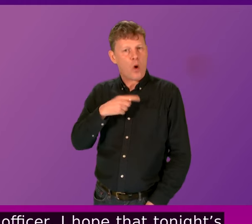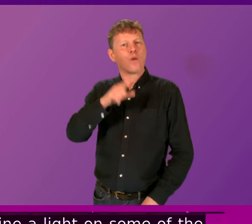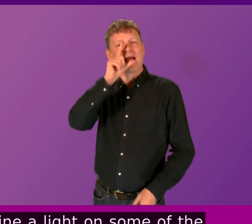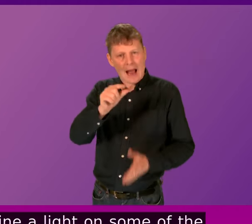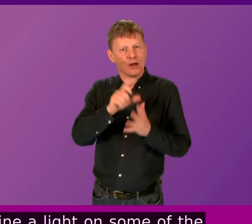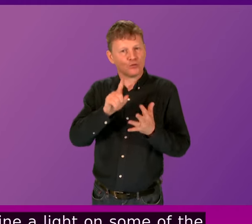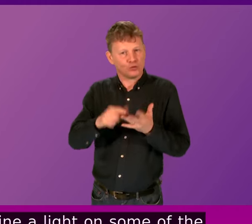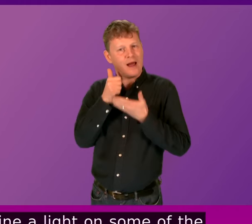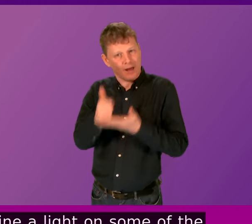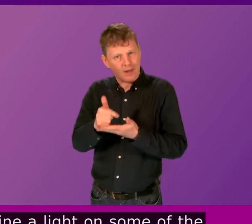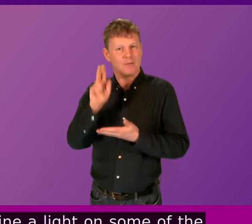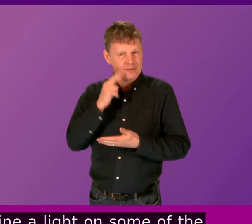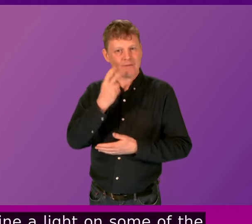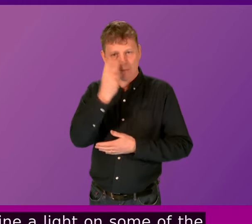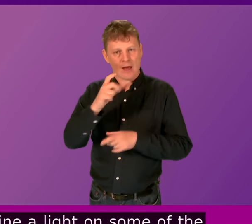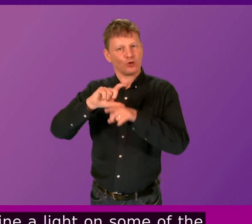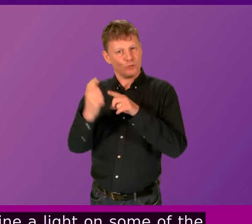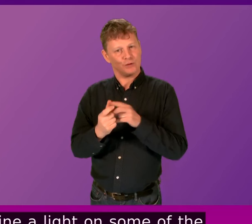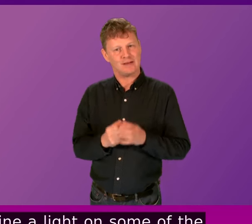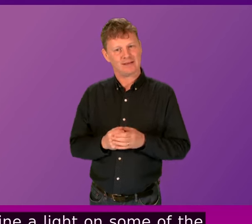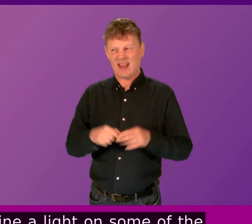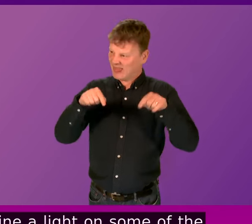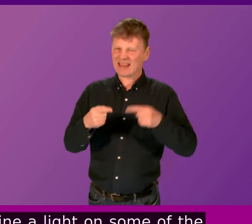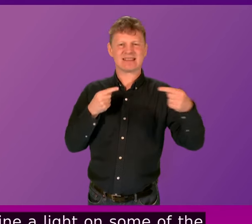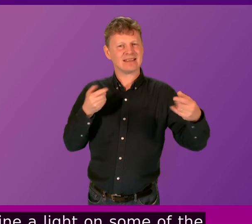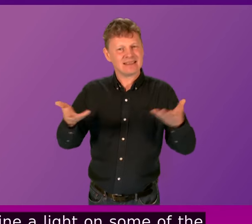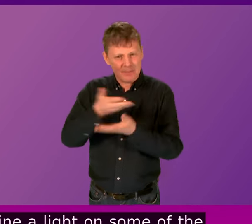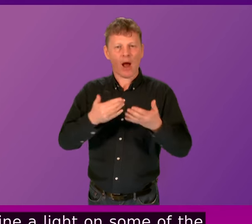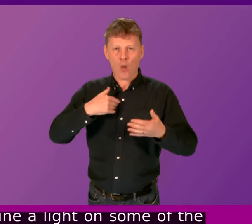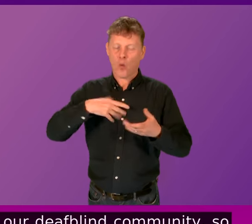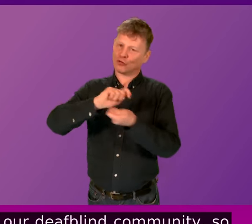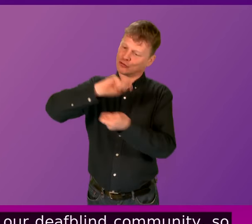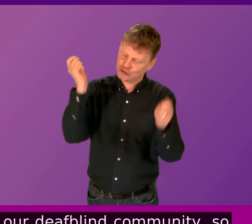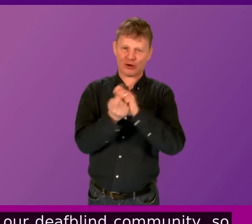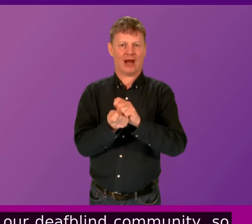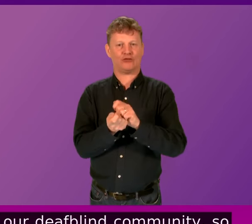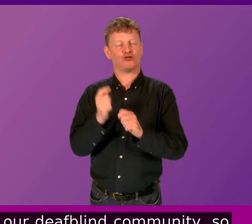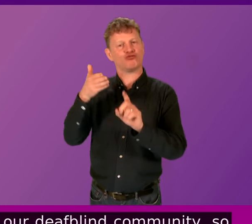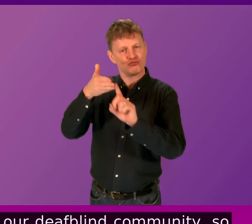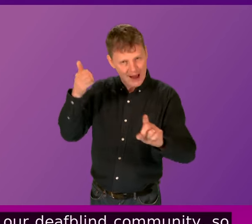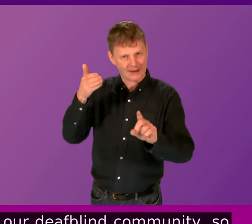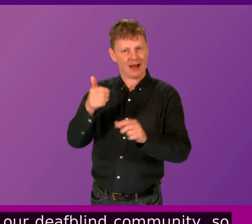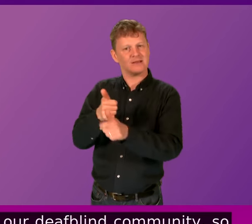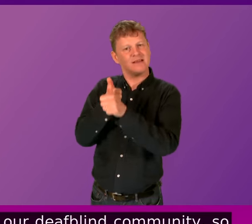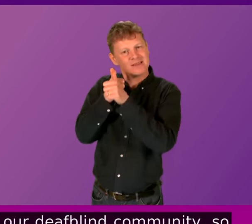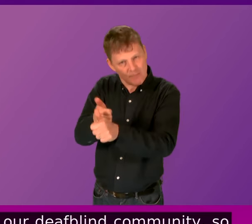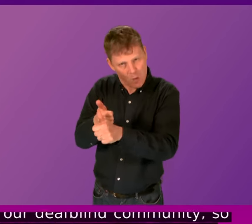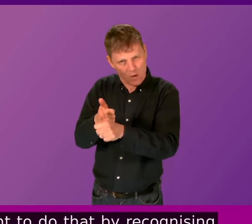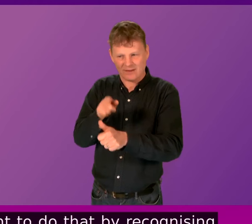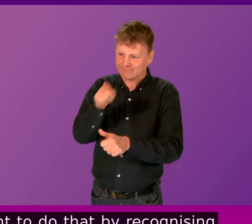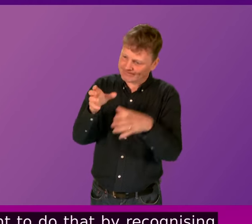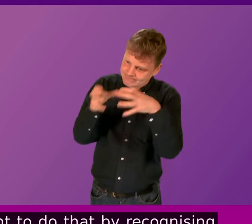deafblind community. So let this debate be a turning point to do that by recognising and supporting this